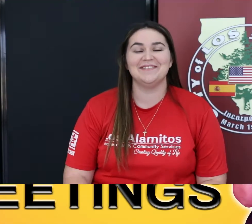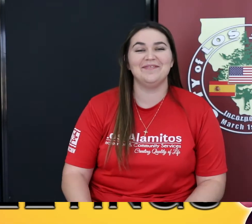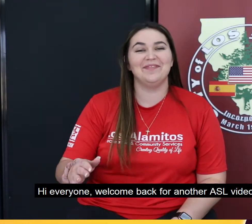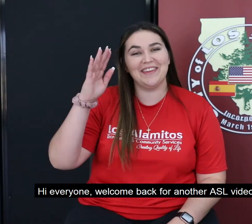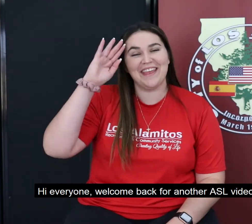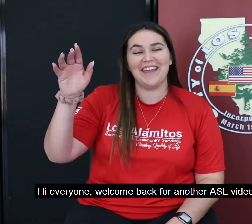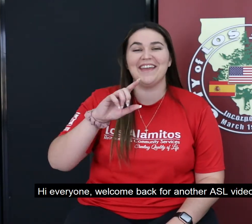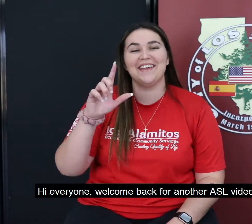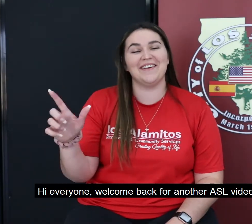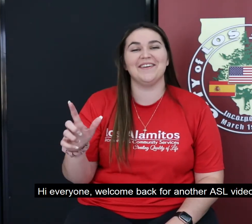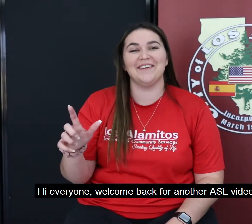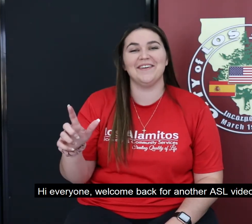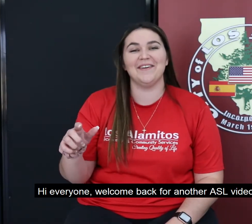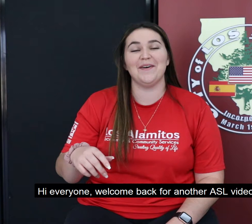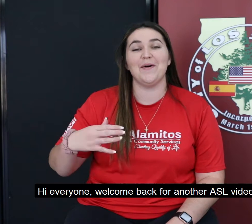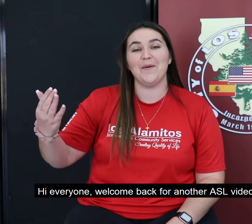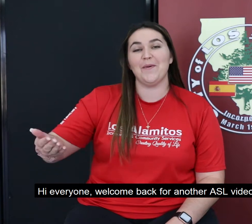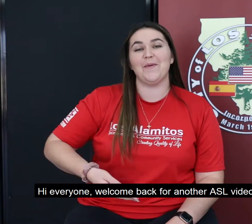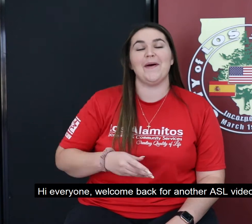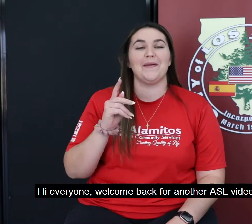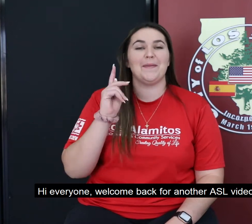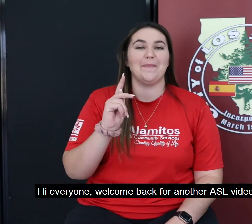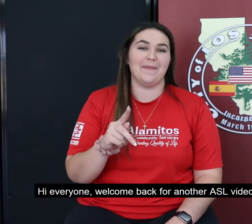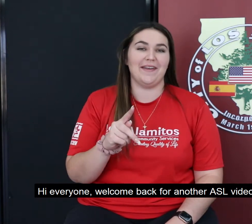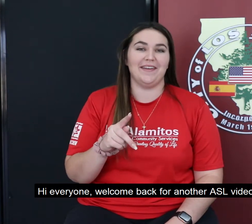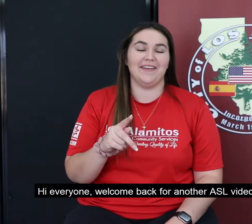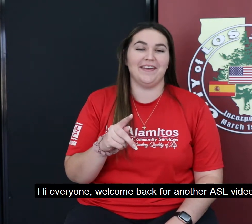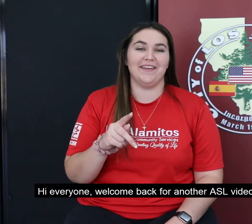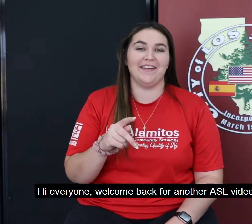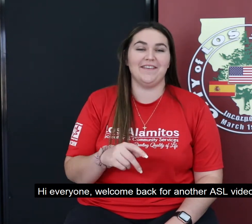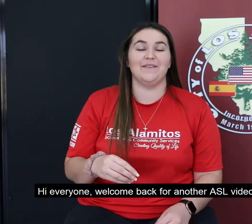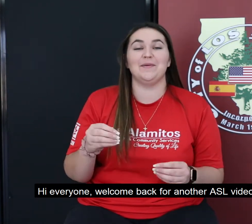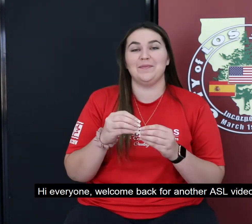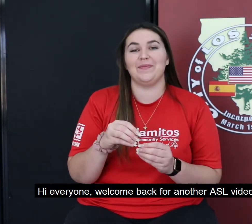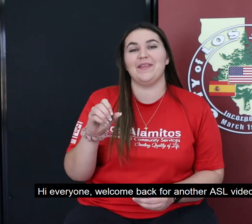Hi everyone! Welcome back for another ASL video.